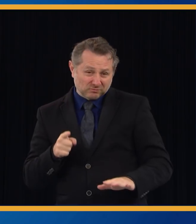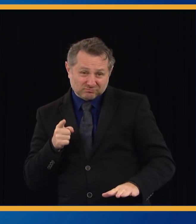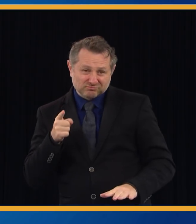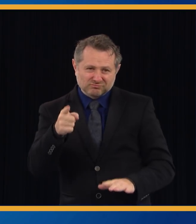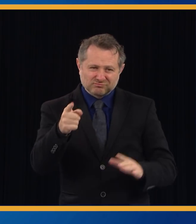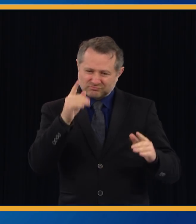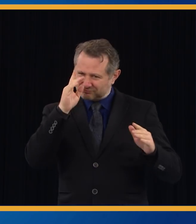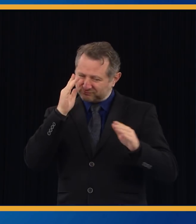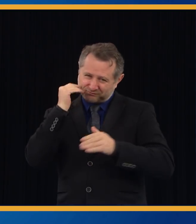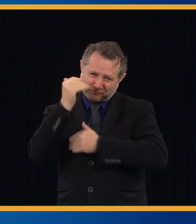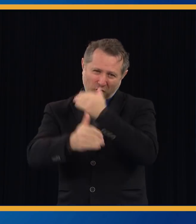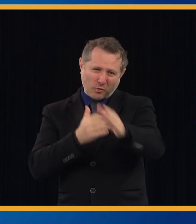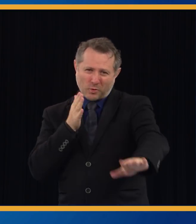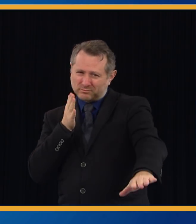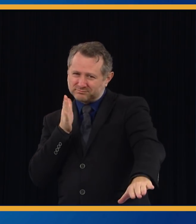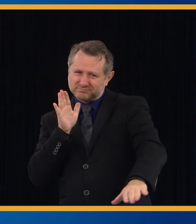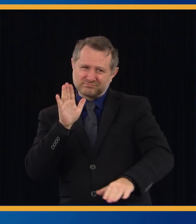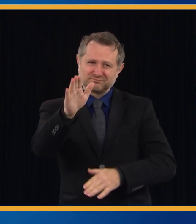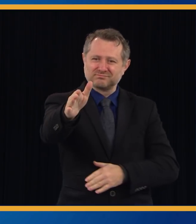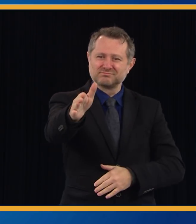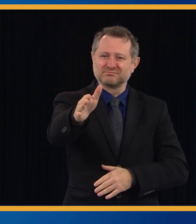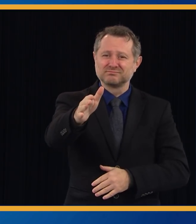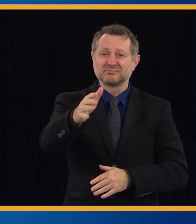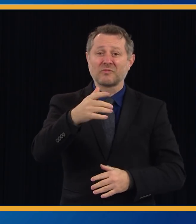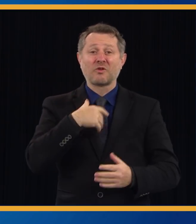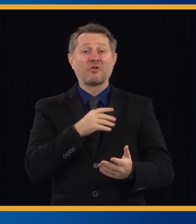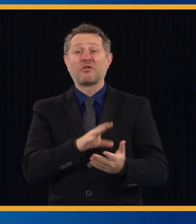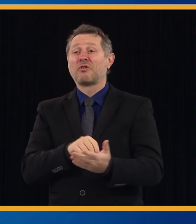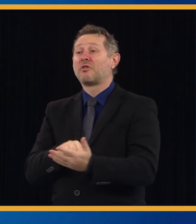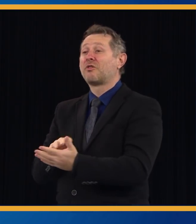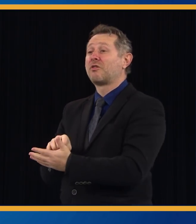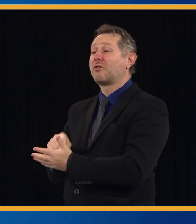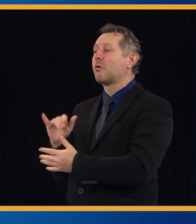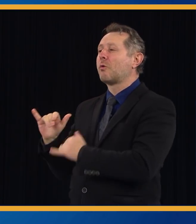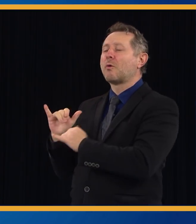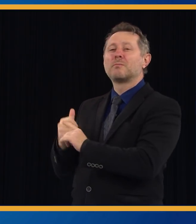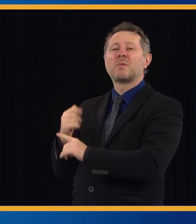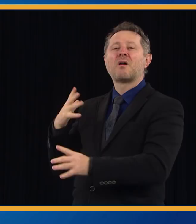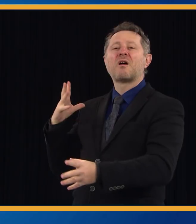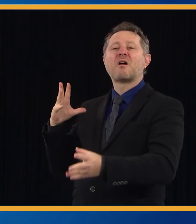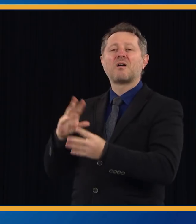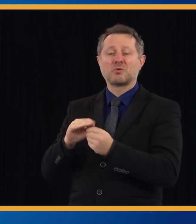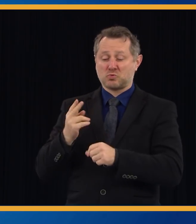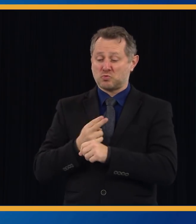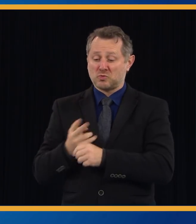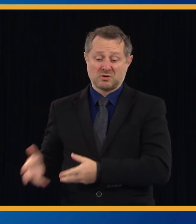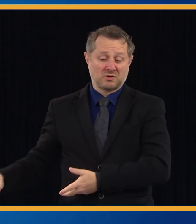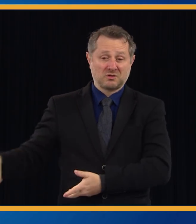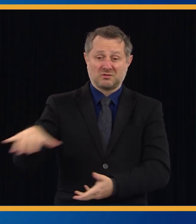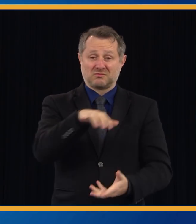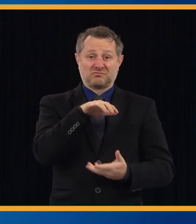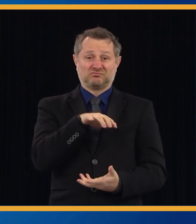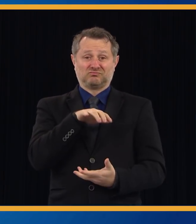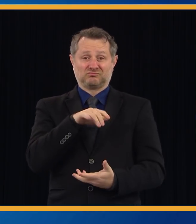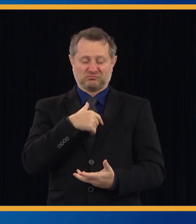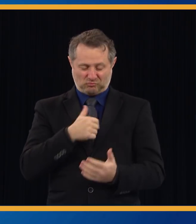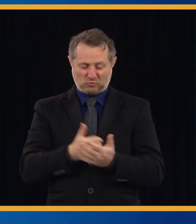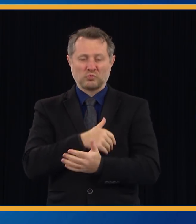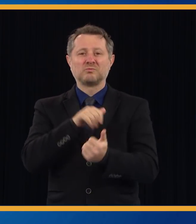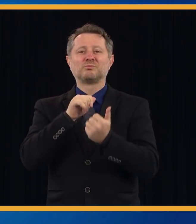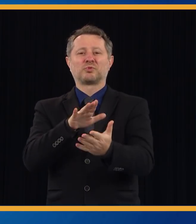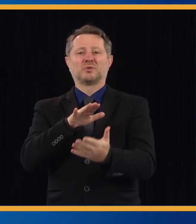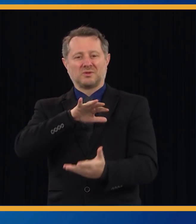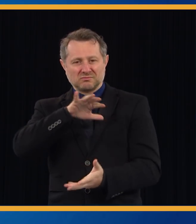It's about taking your experience and what you learned and bringing it to a